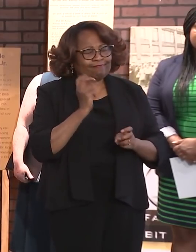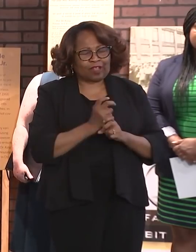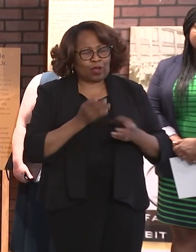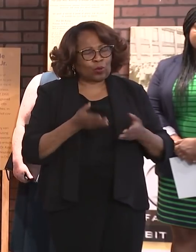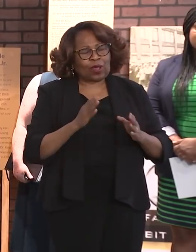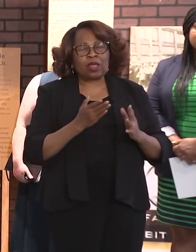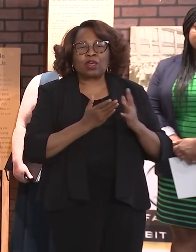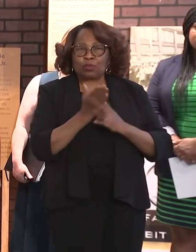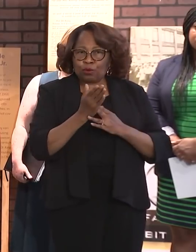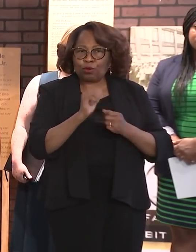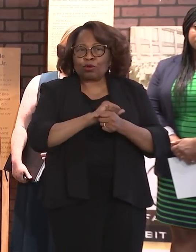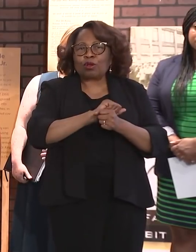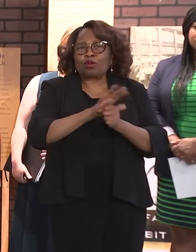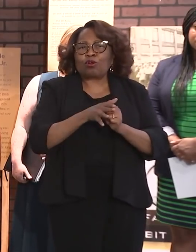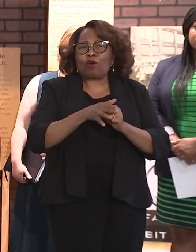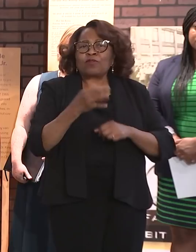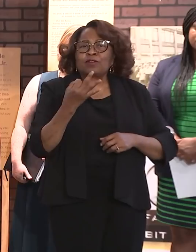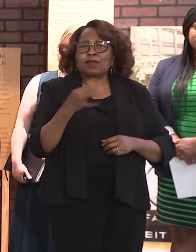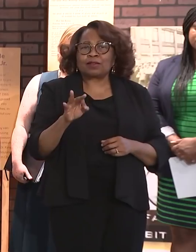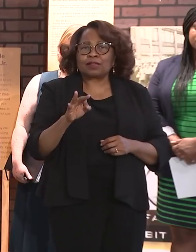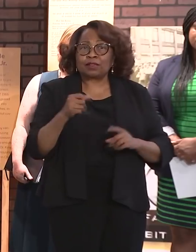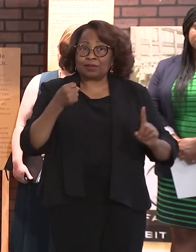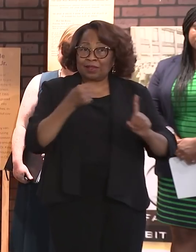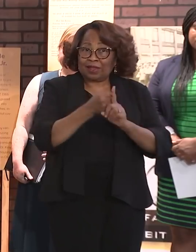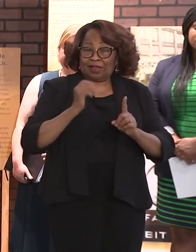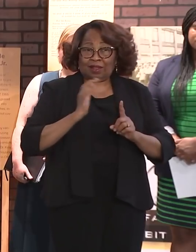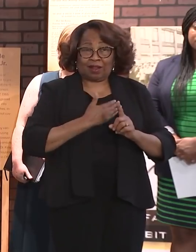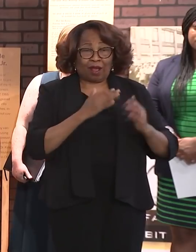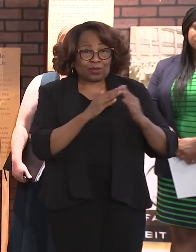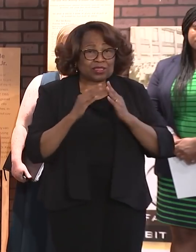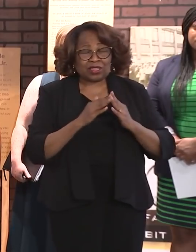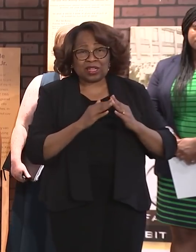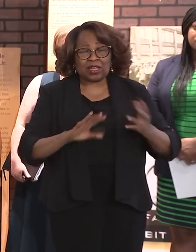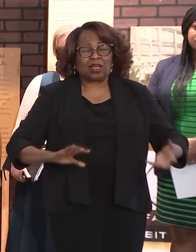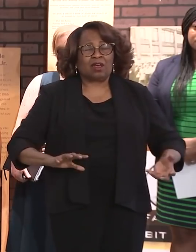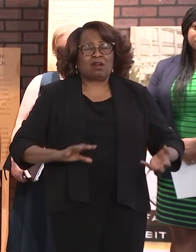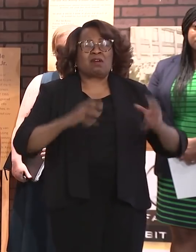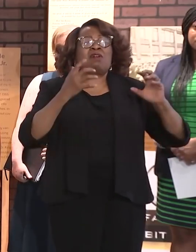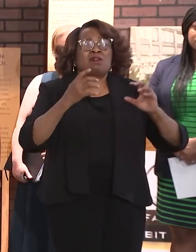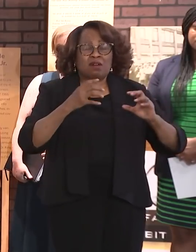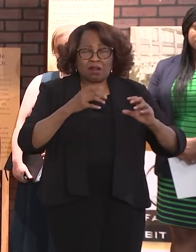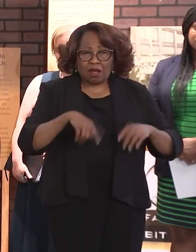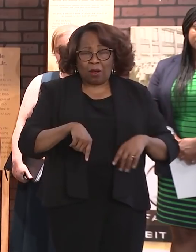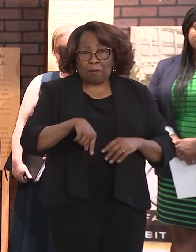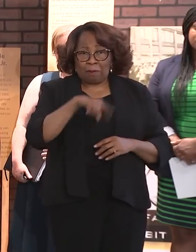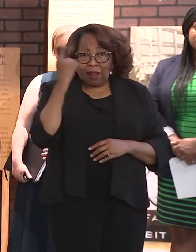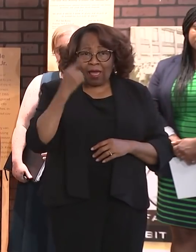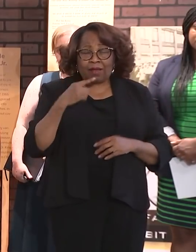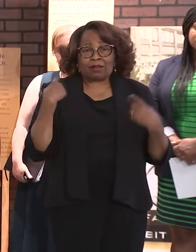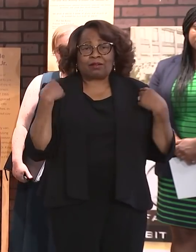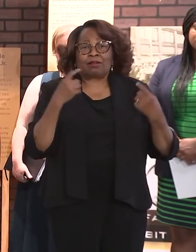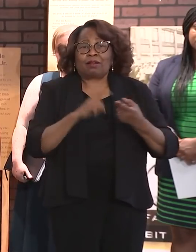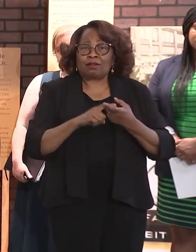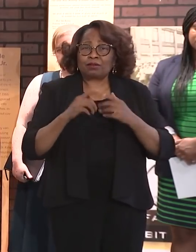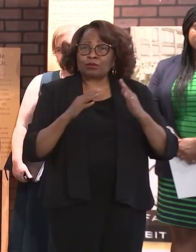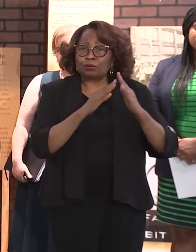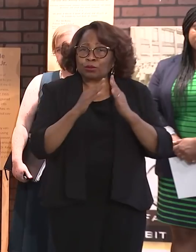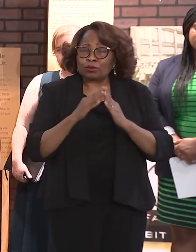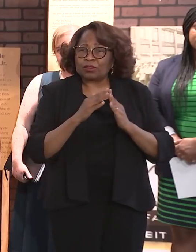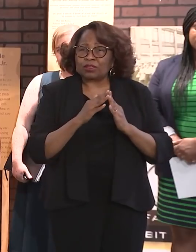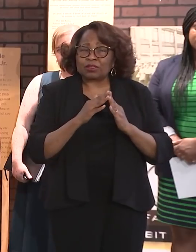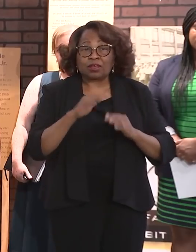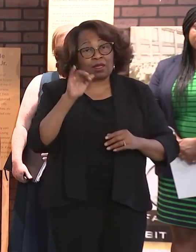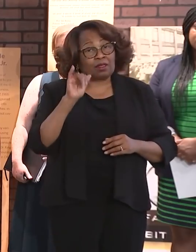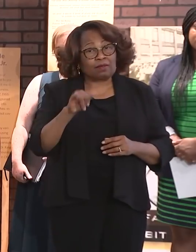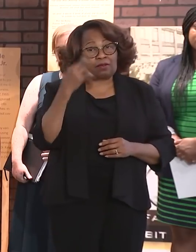through COVID-19, when it struck our city and wreaked havoc on Black and Latinx communities.